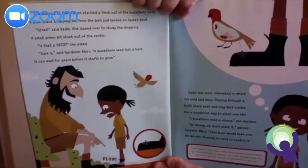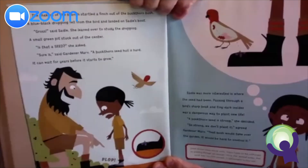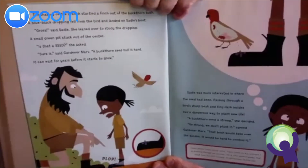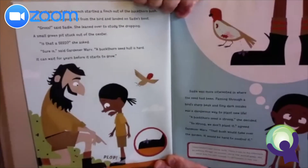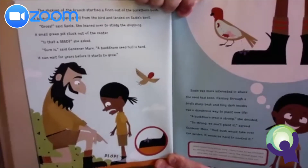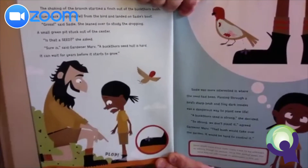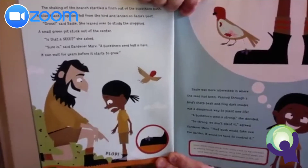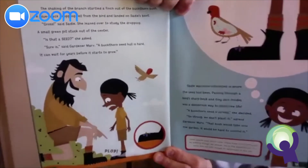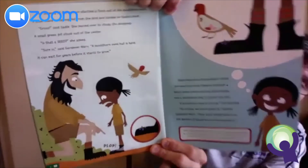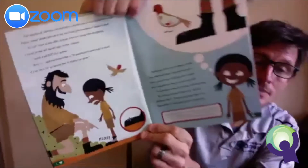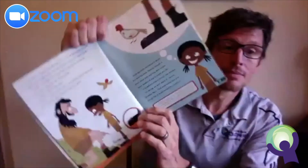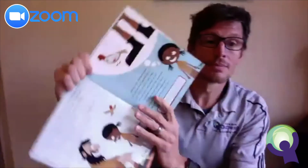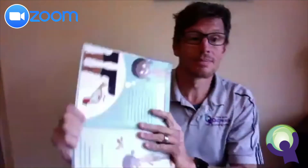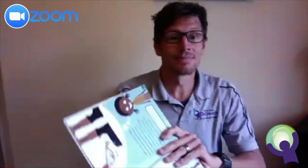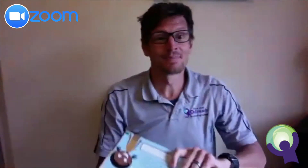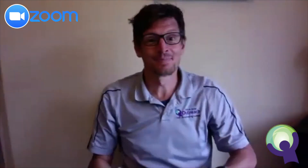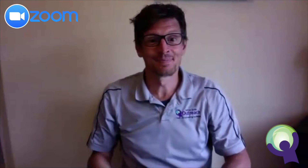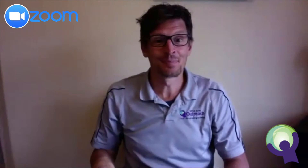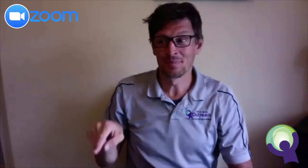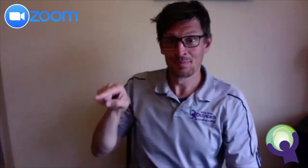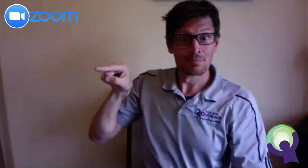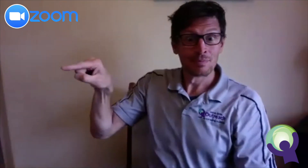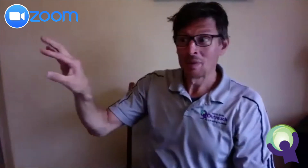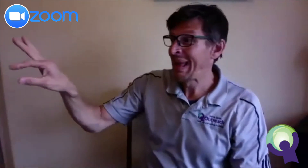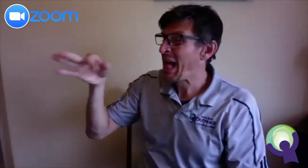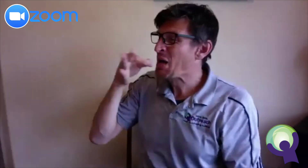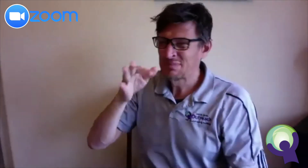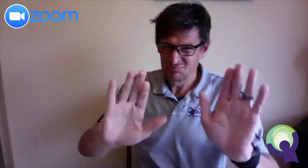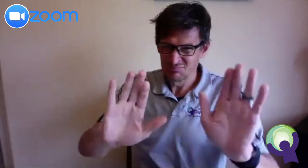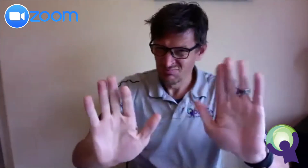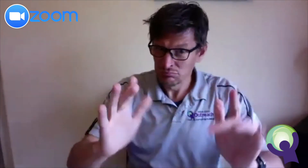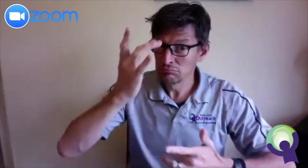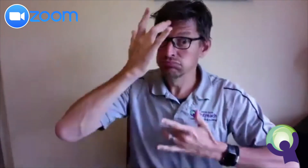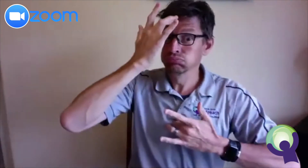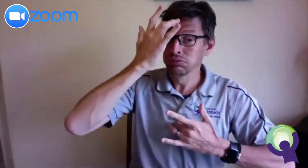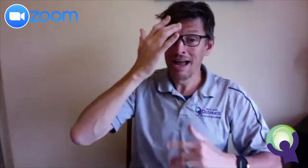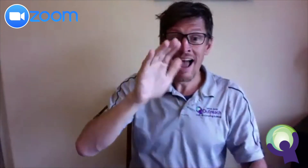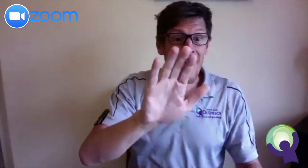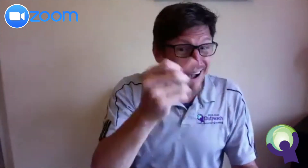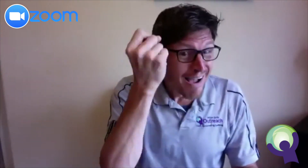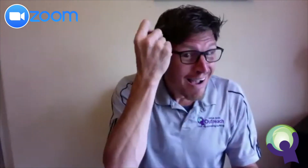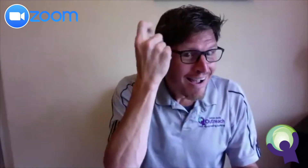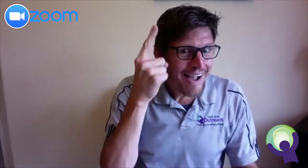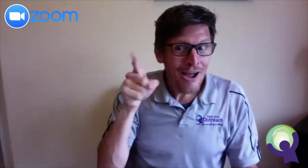The shaking of the branch startled a finch out of the buckthorn bush. A